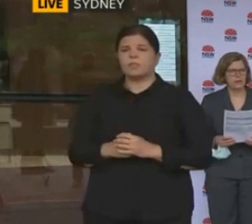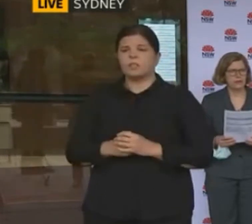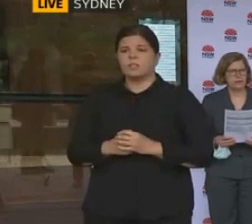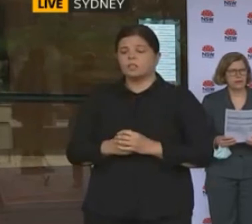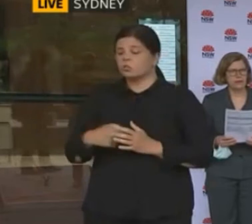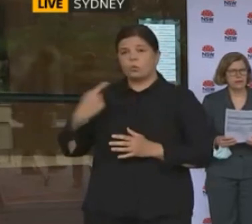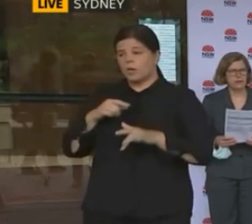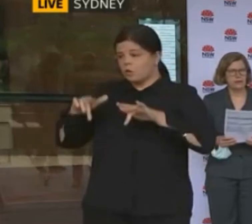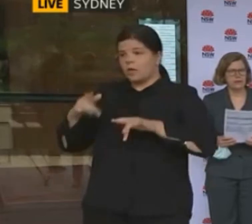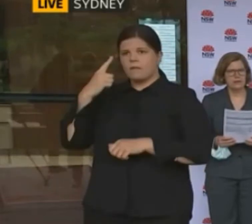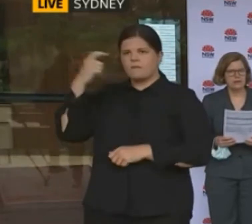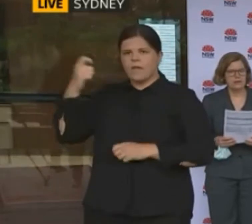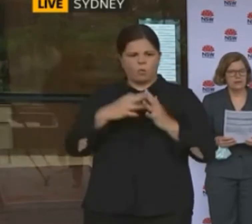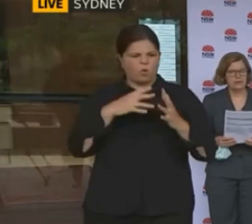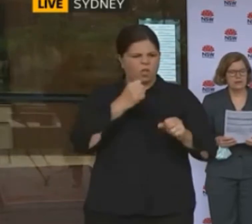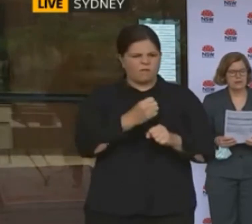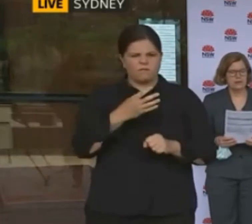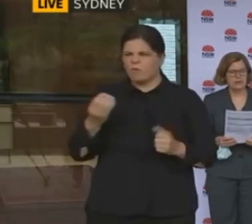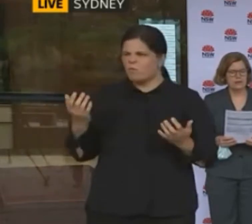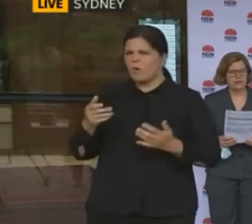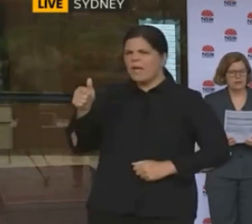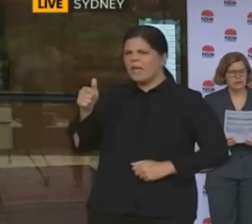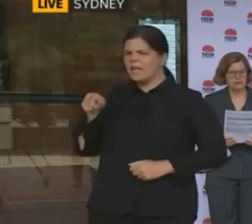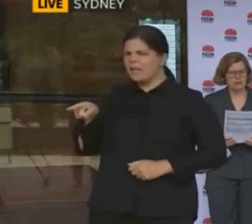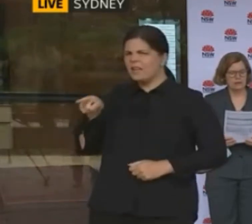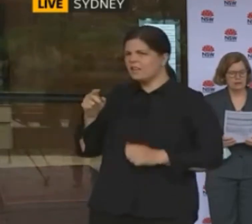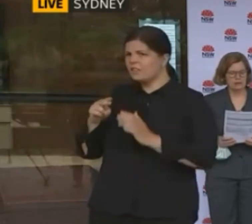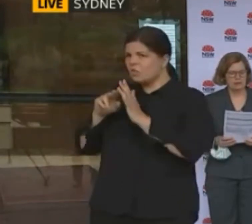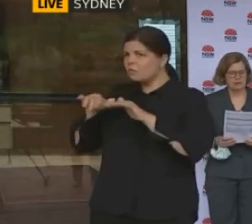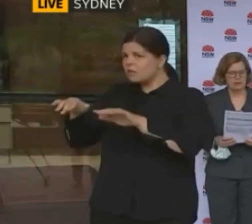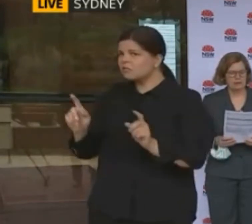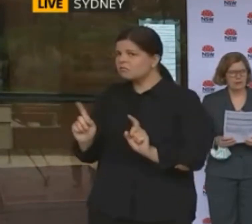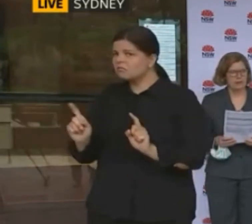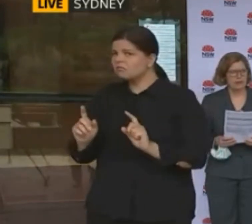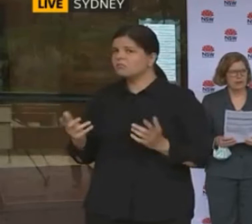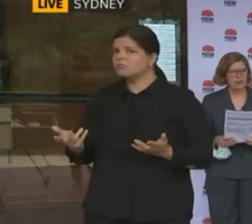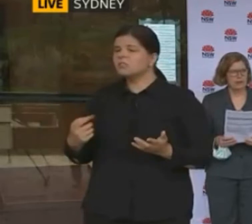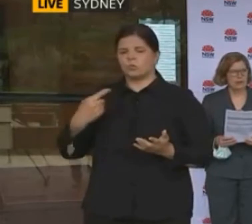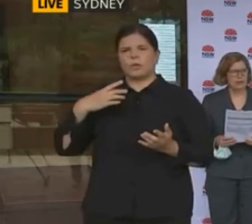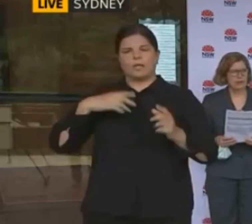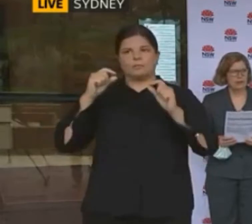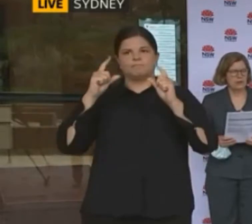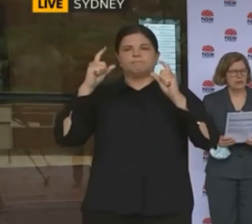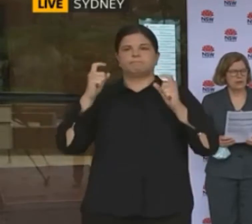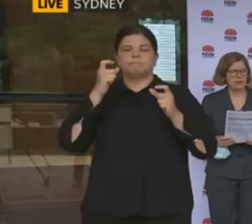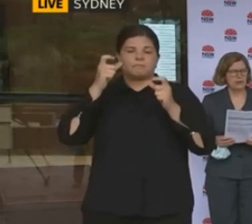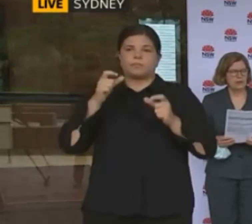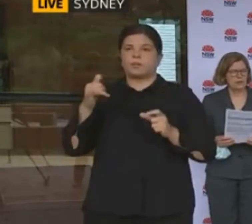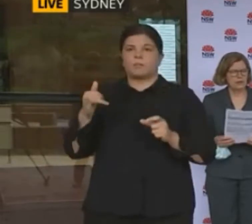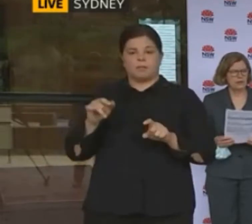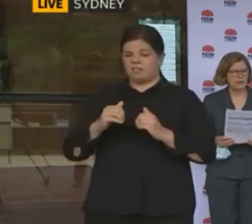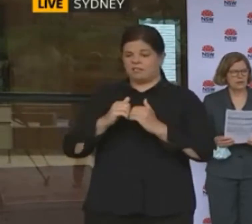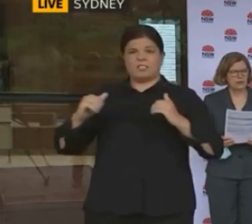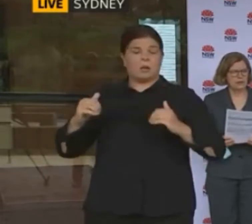South Wales for that matter have to be on high alert, especially given there was a case of a Wollongong person who was in Sydney and has been